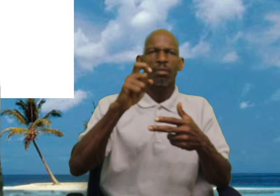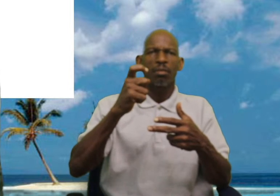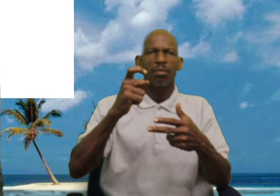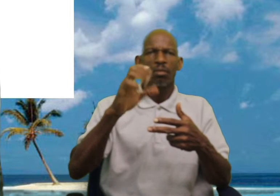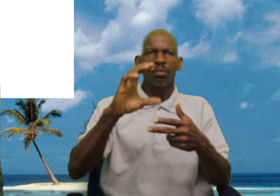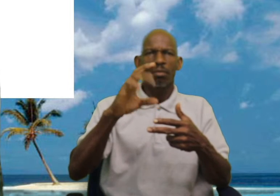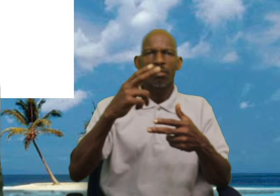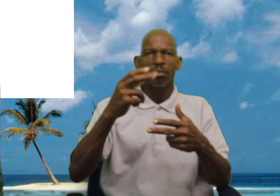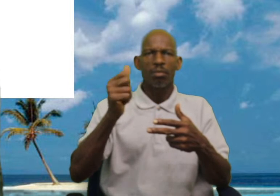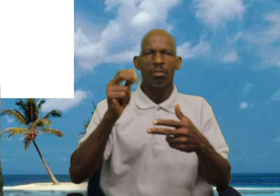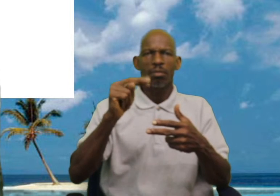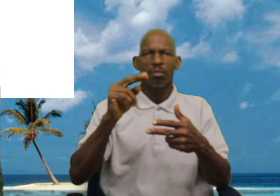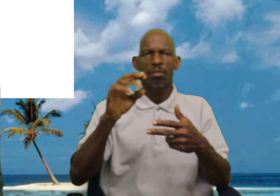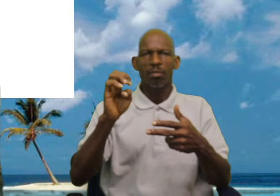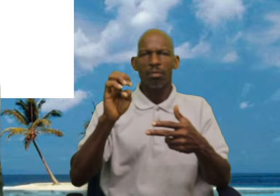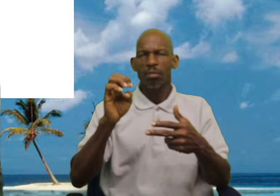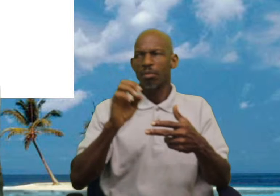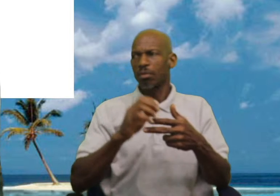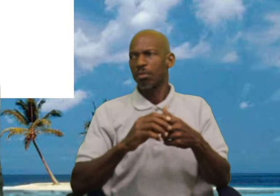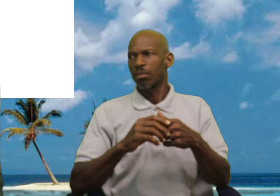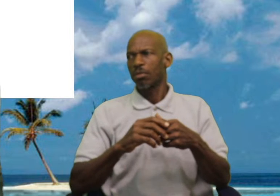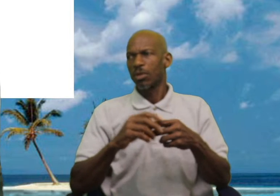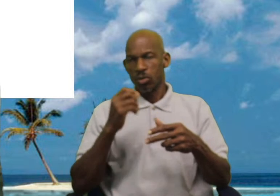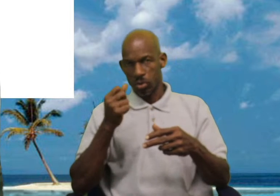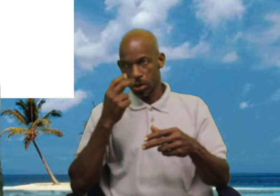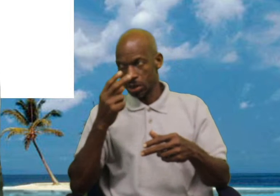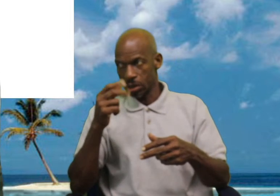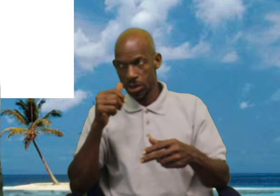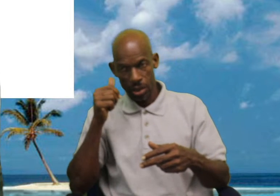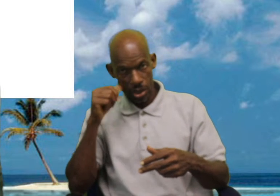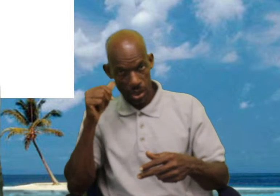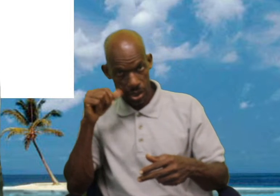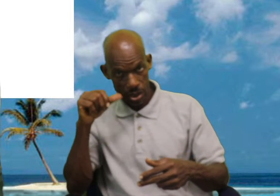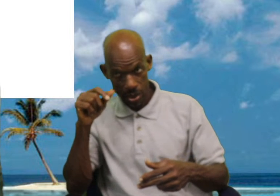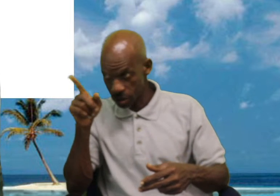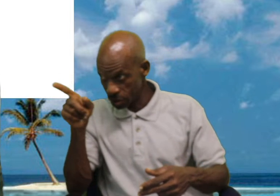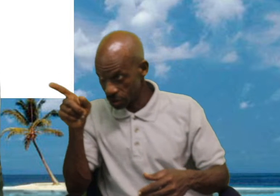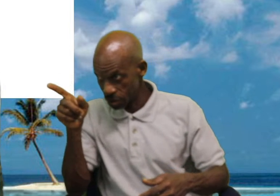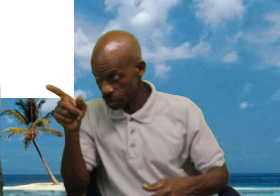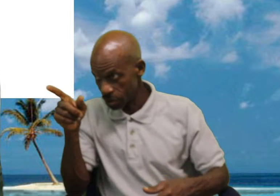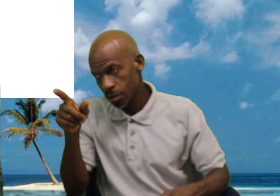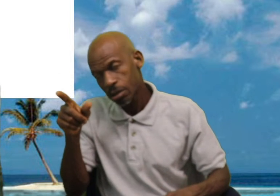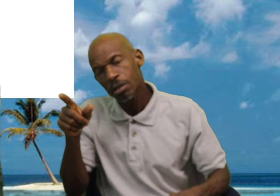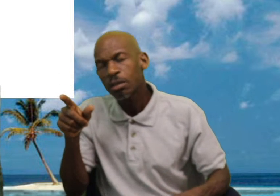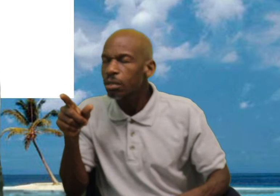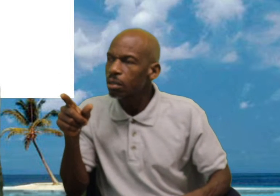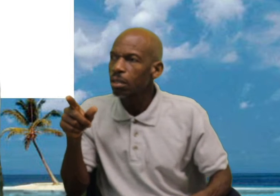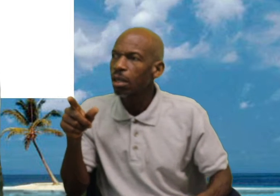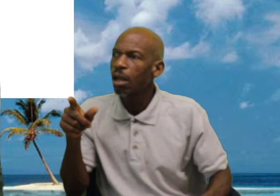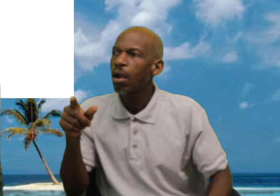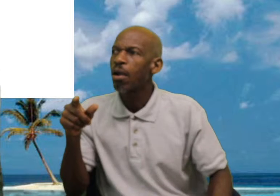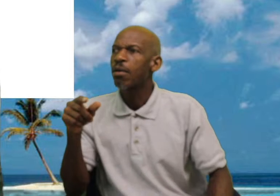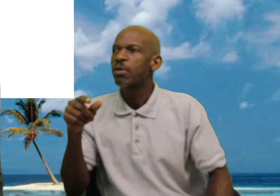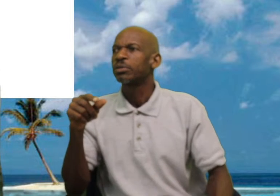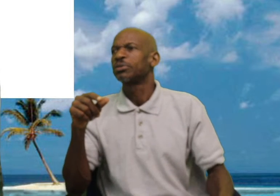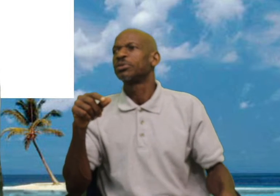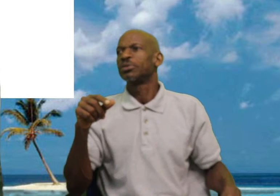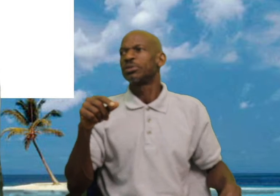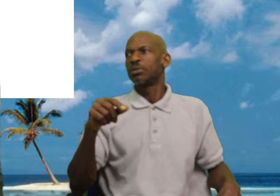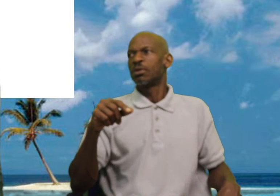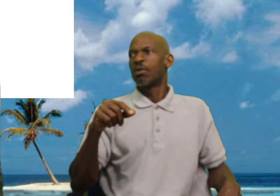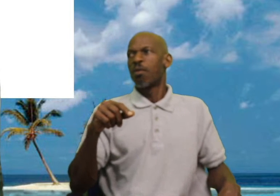Just a drawing. So this is a girl walking. So the girl could be, you can say